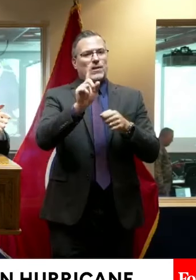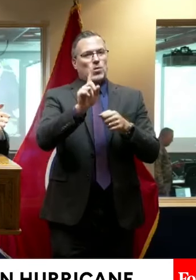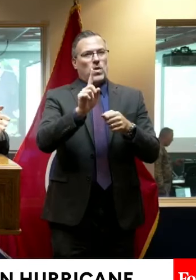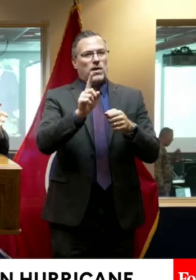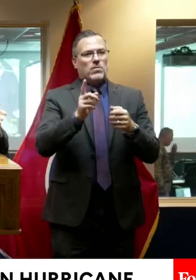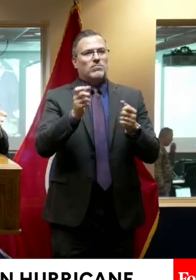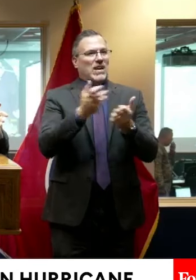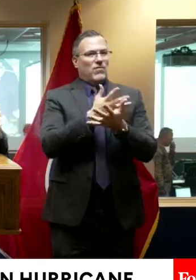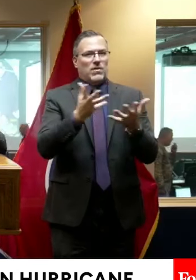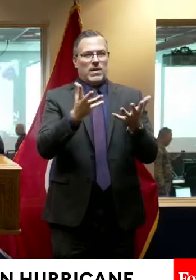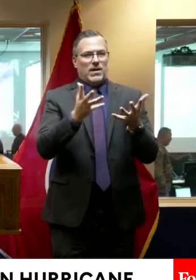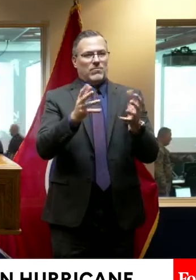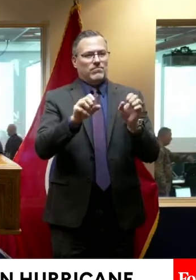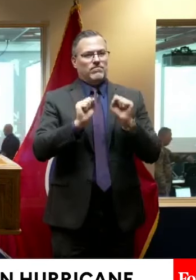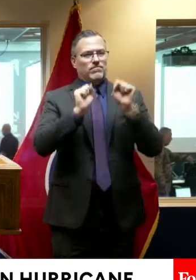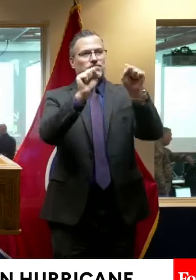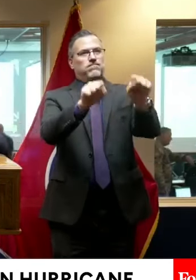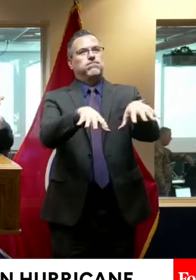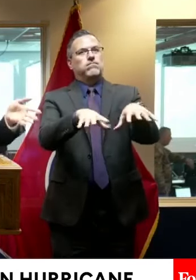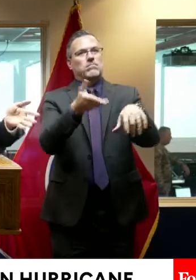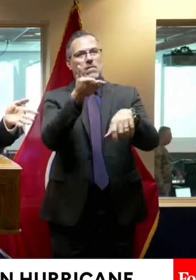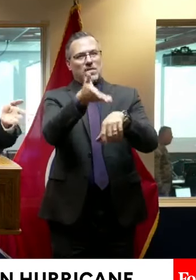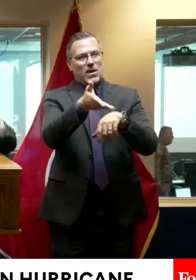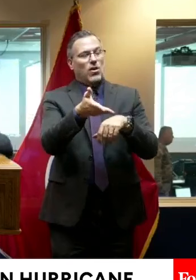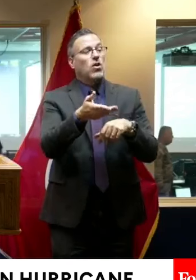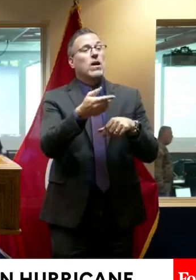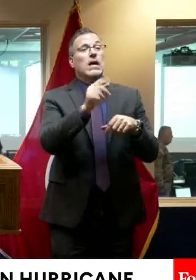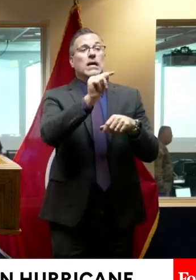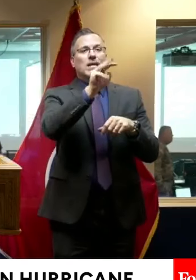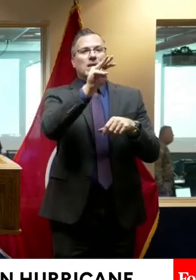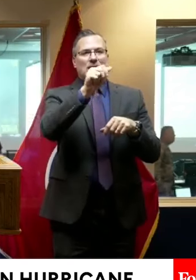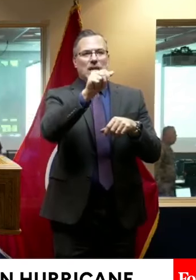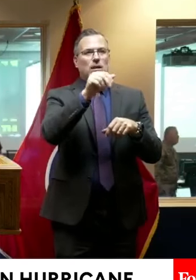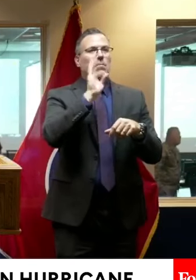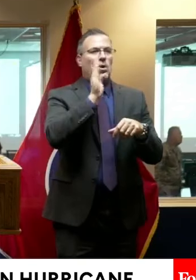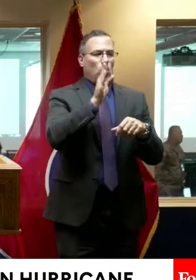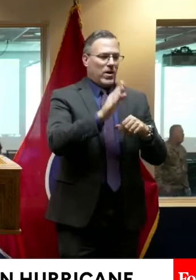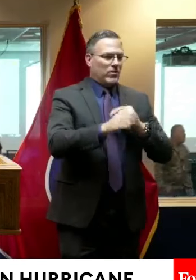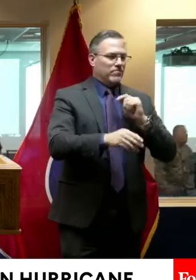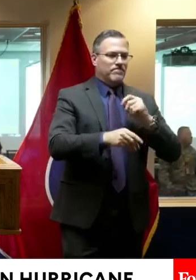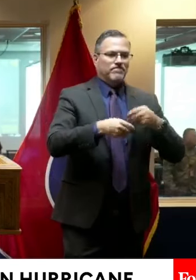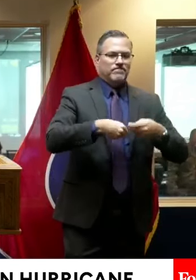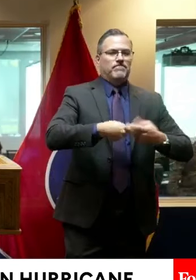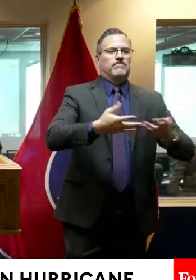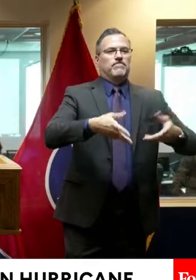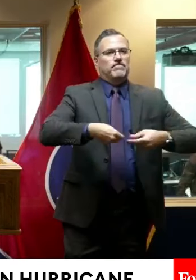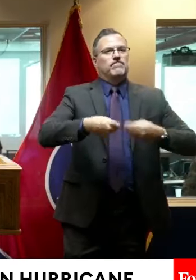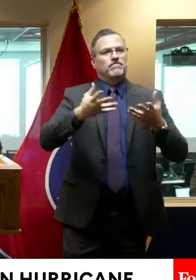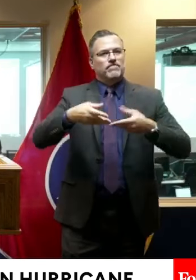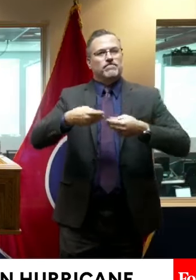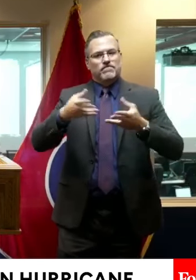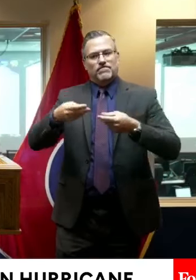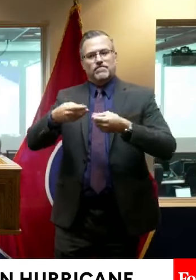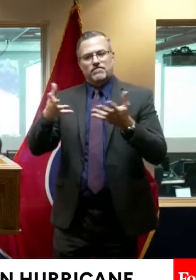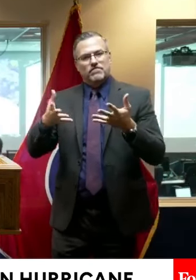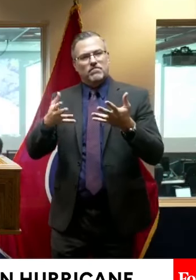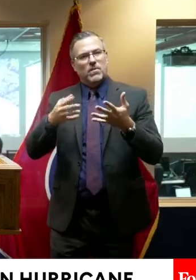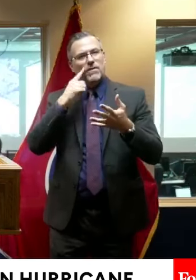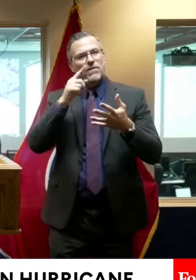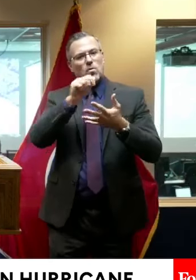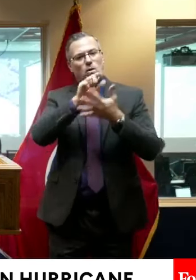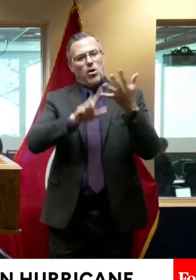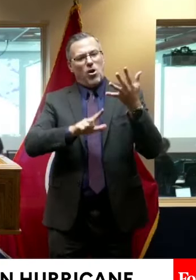needed through from TEMA to the local emergency management agencies in each one of these affected